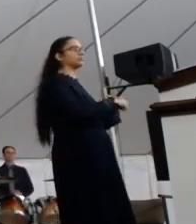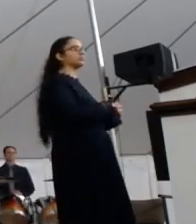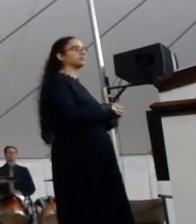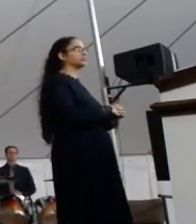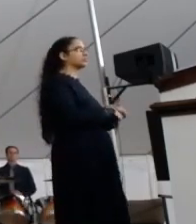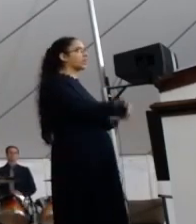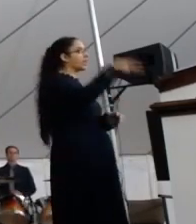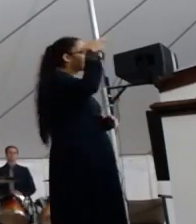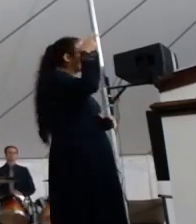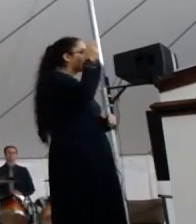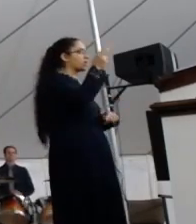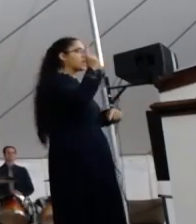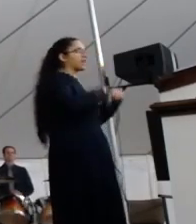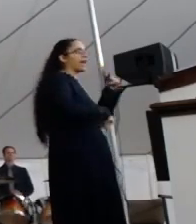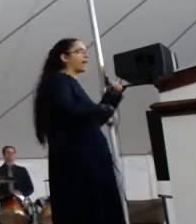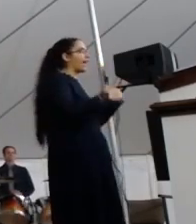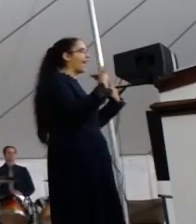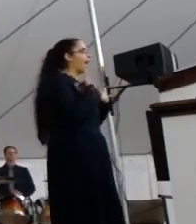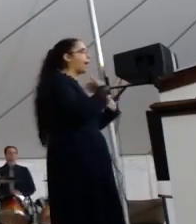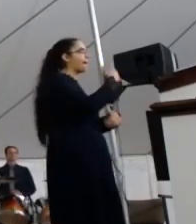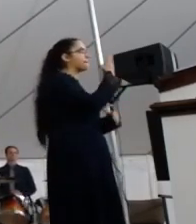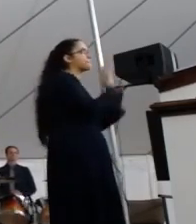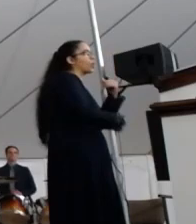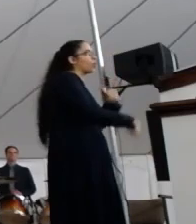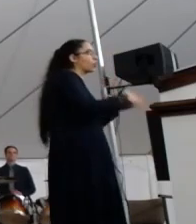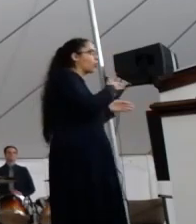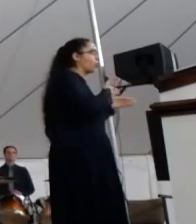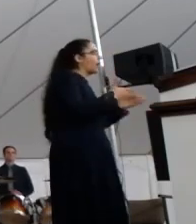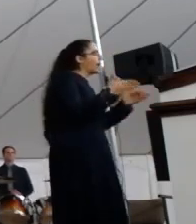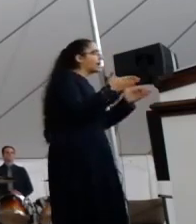The devil can't have it both ways, Brother Austin.